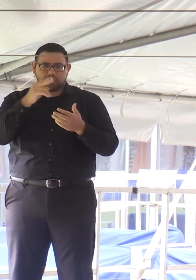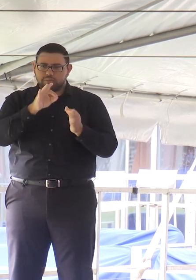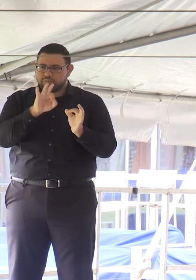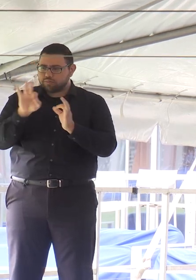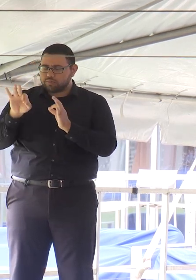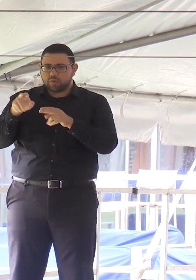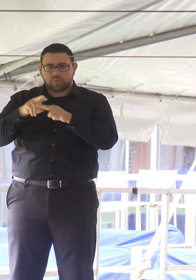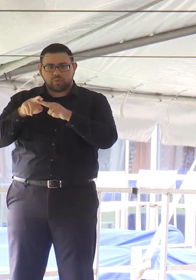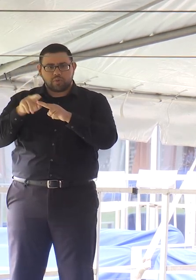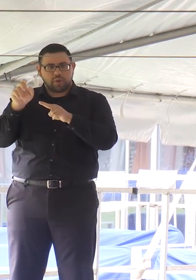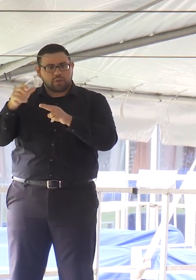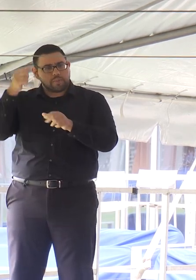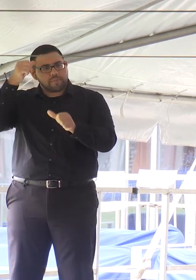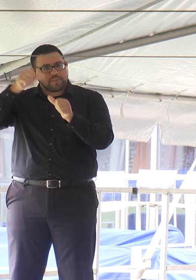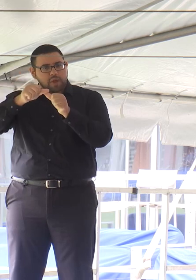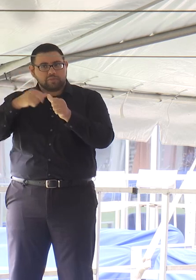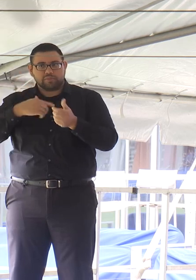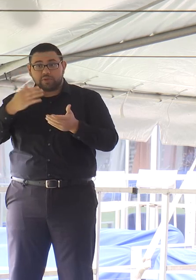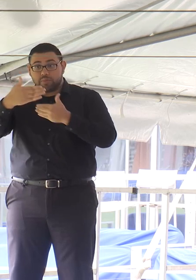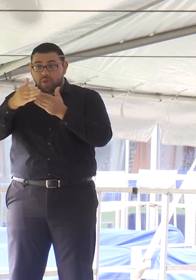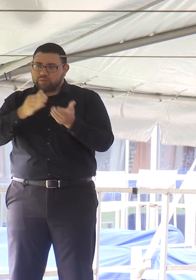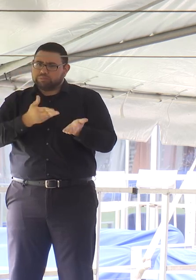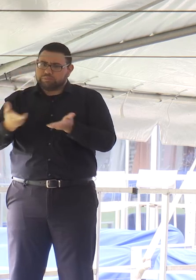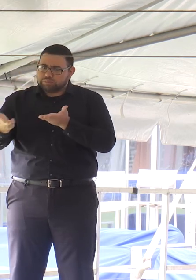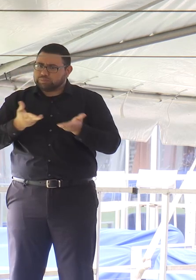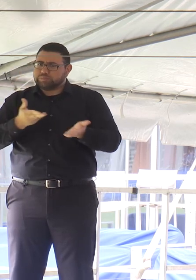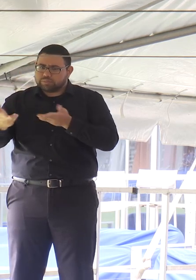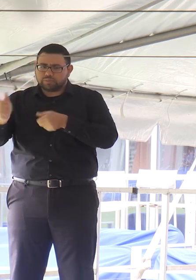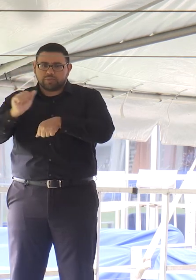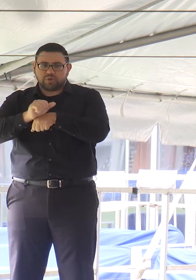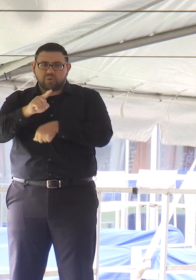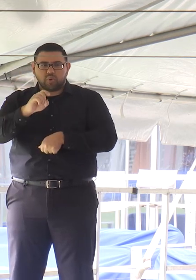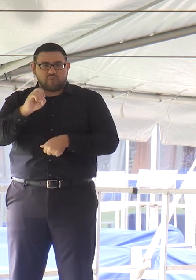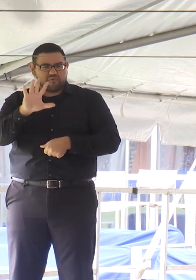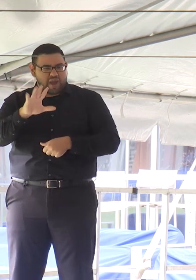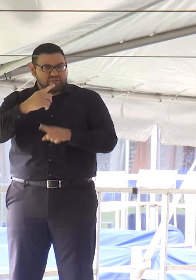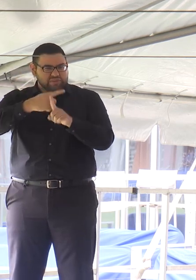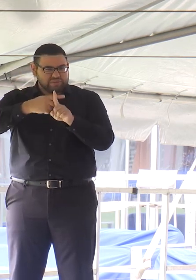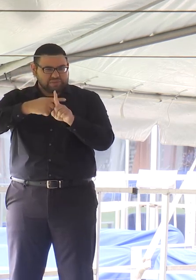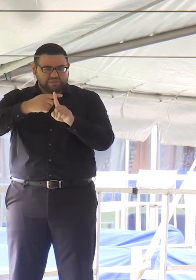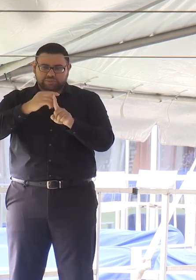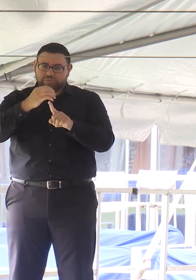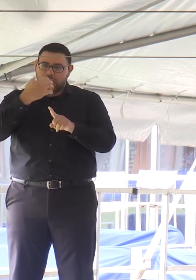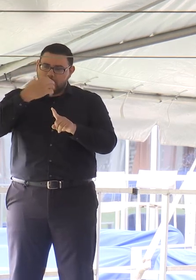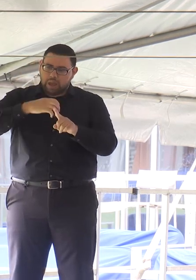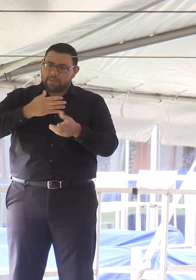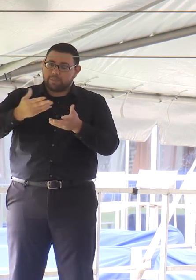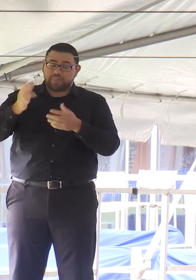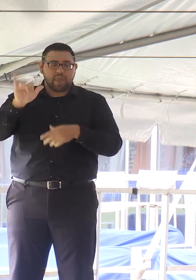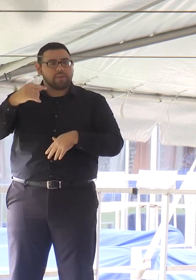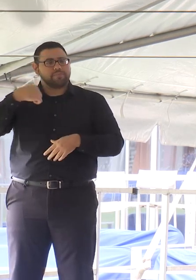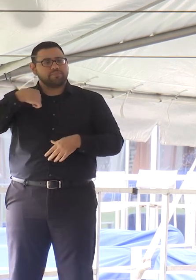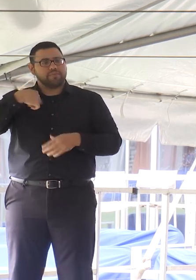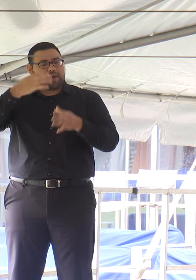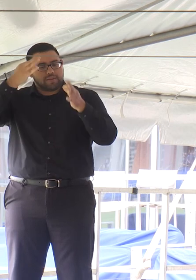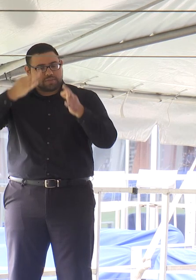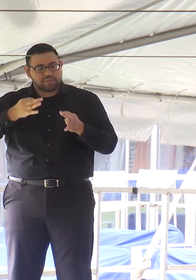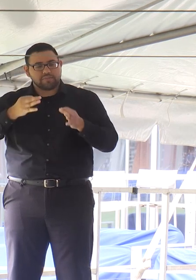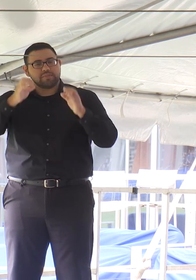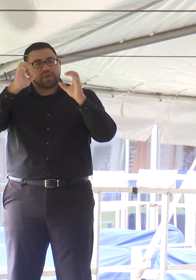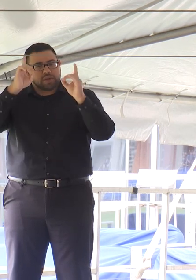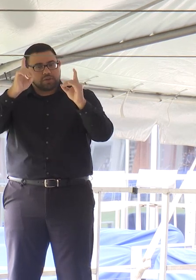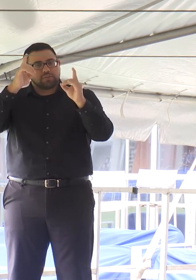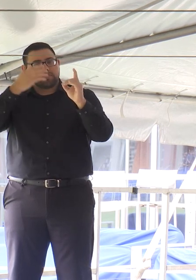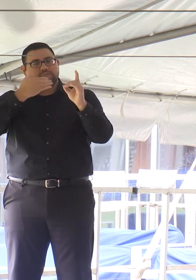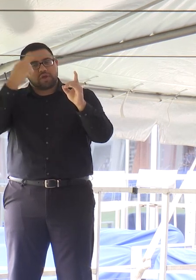that railroad track and I can remember unloading those boxcars in 105 degree heat. But that was when I decided